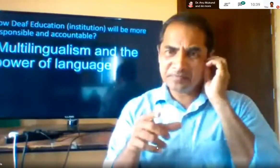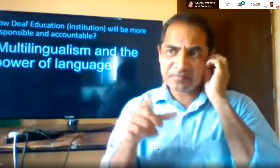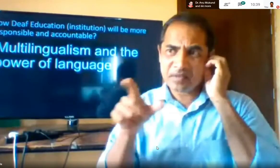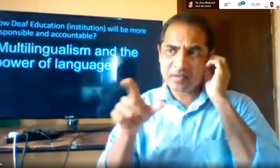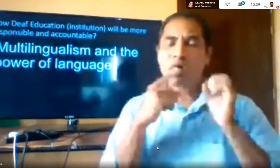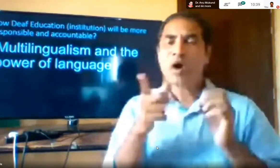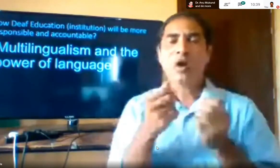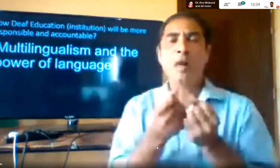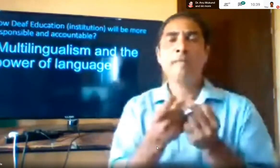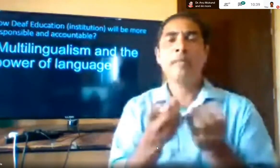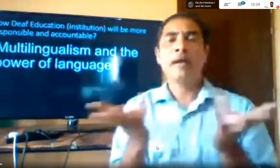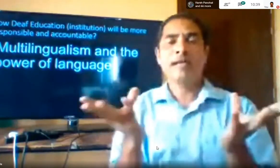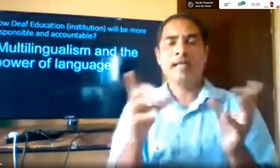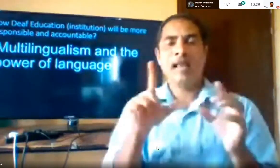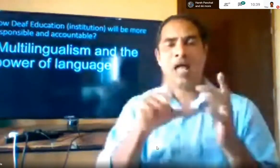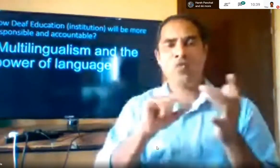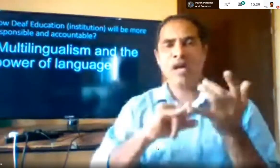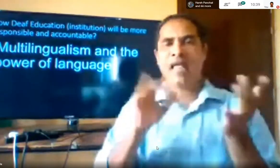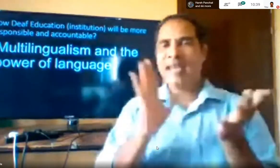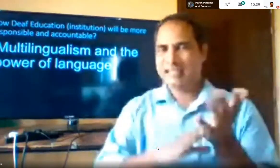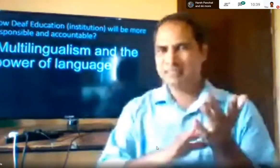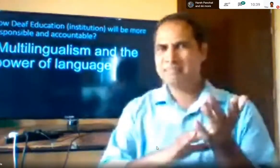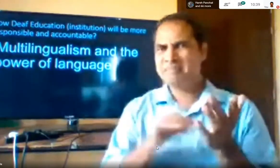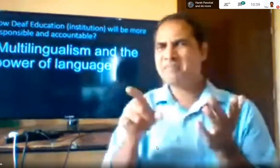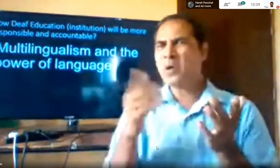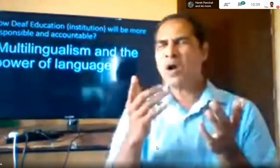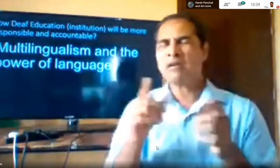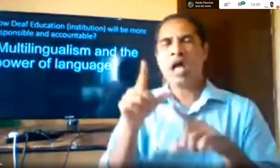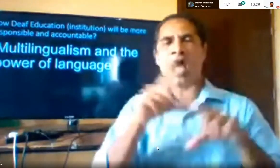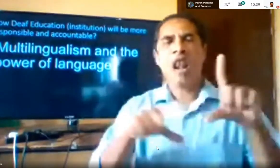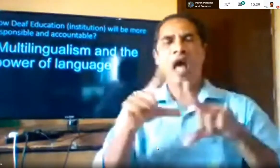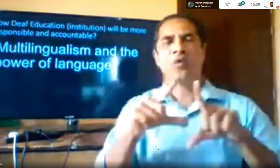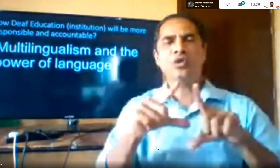Okay, next is multilingualism and power of language.